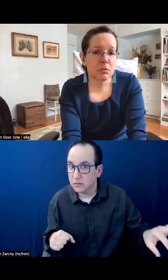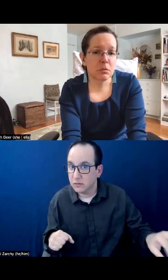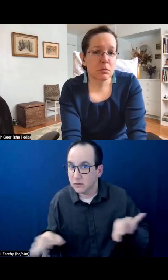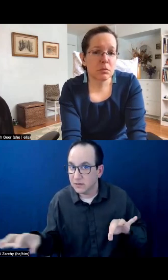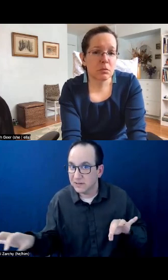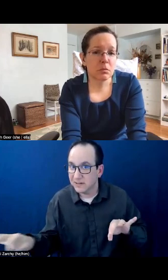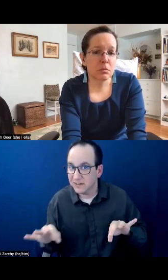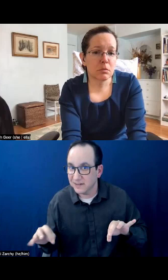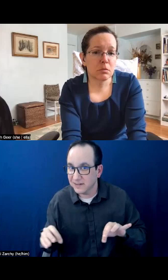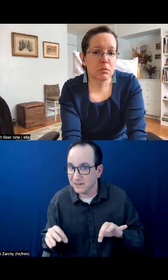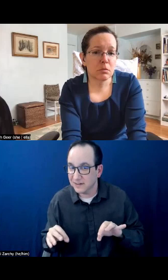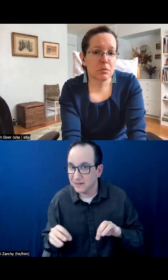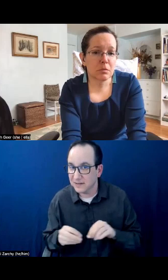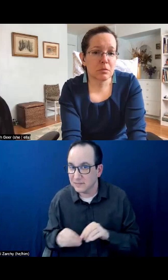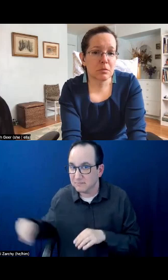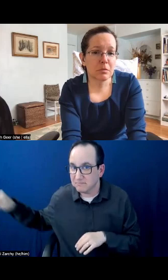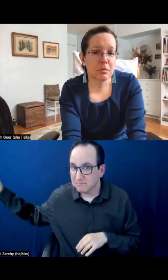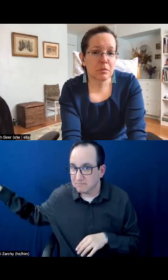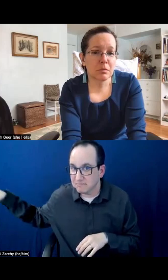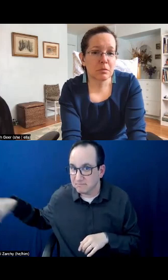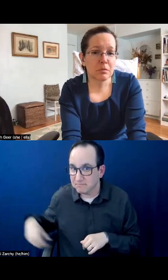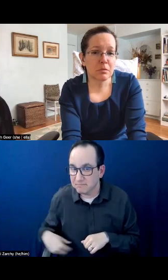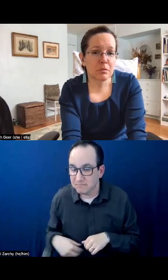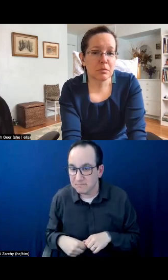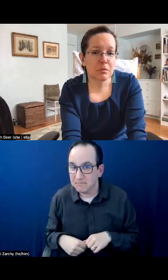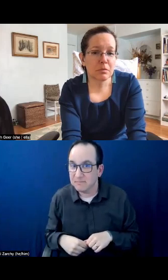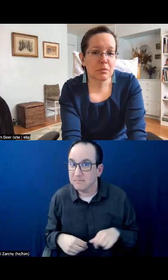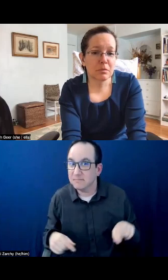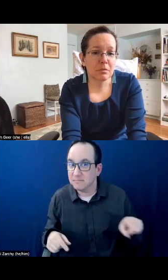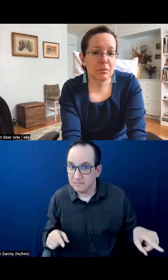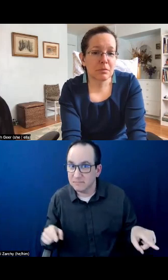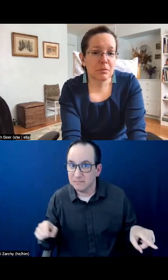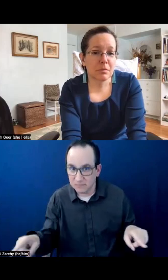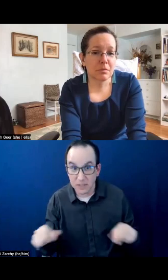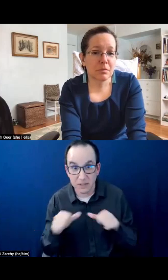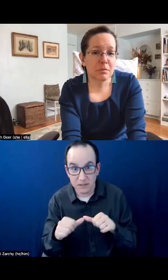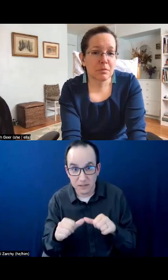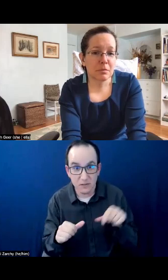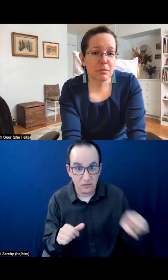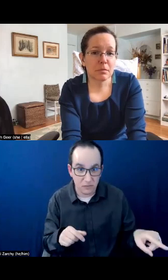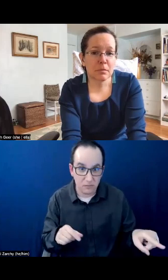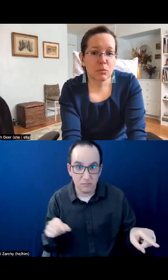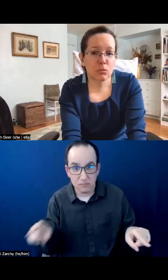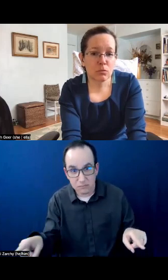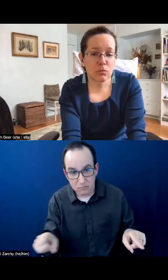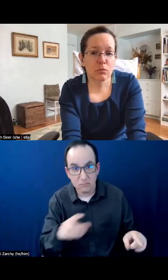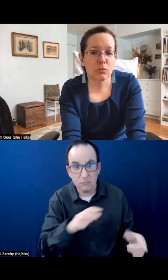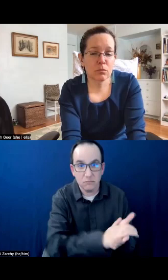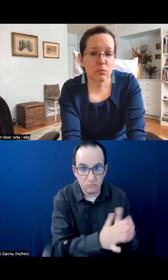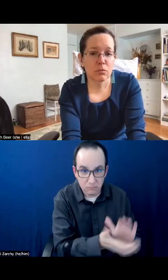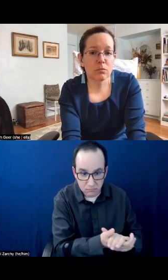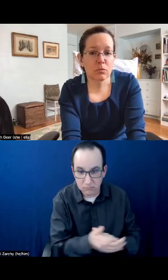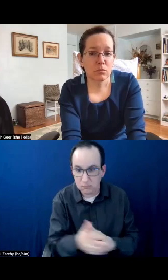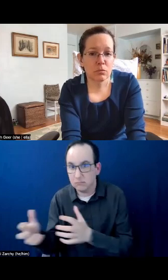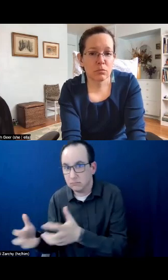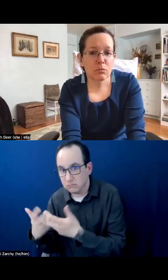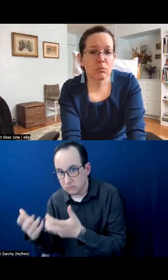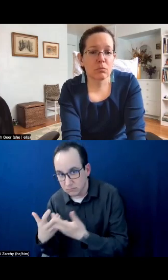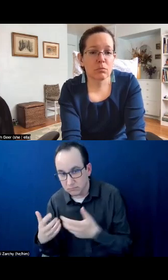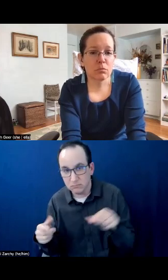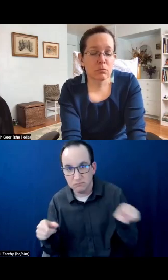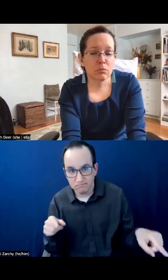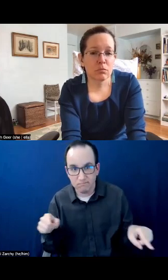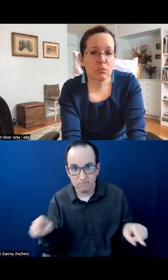And once you progress through that conversation, you can remove those pictures and still point to those